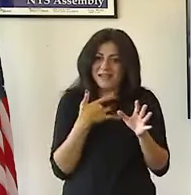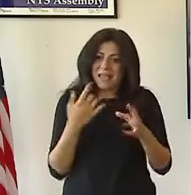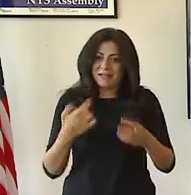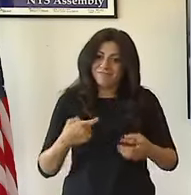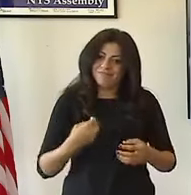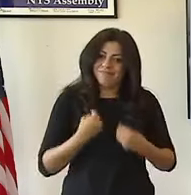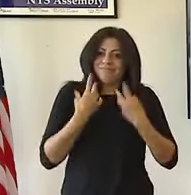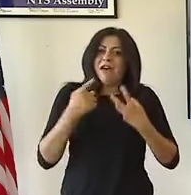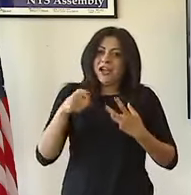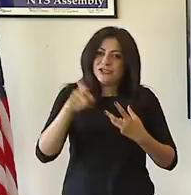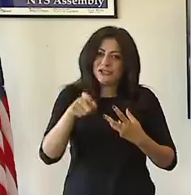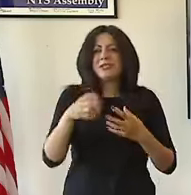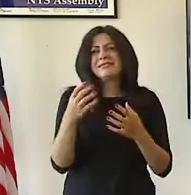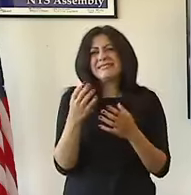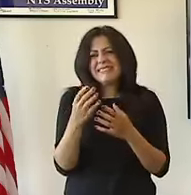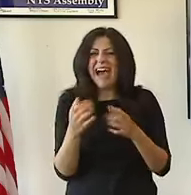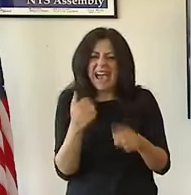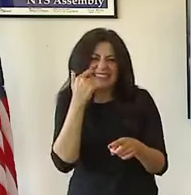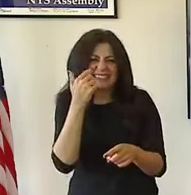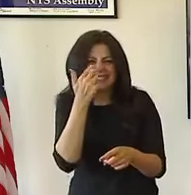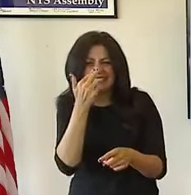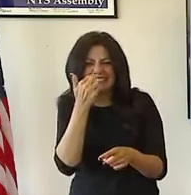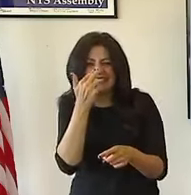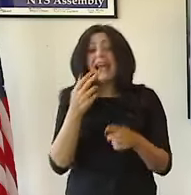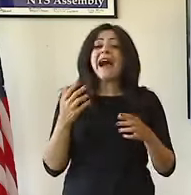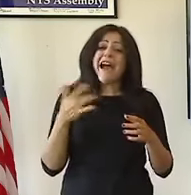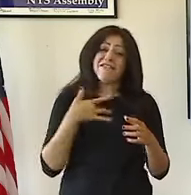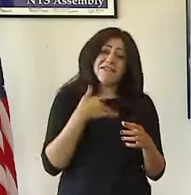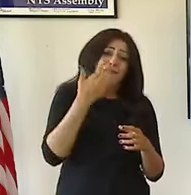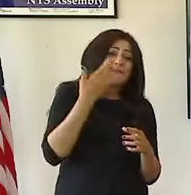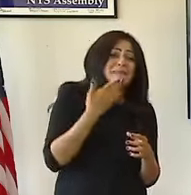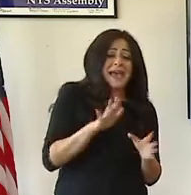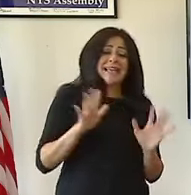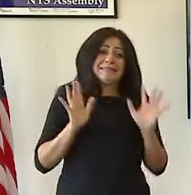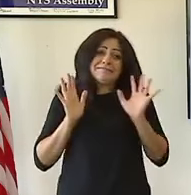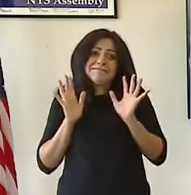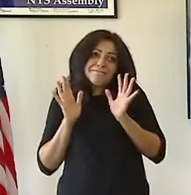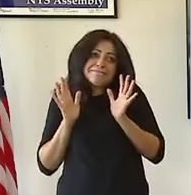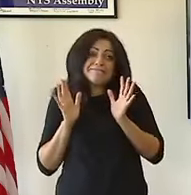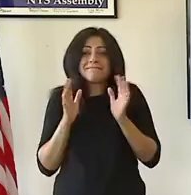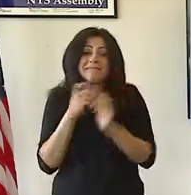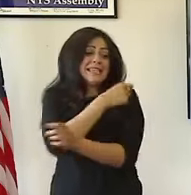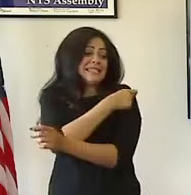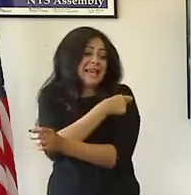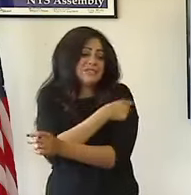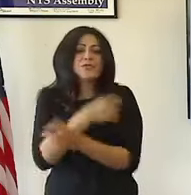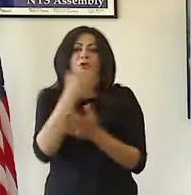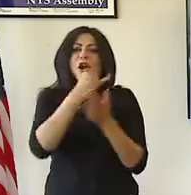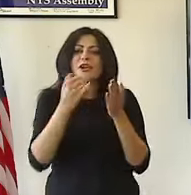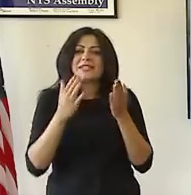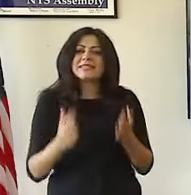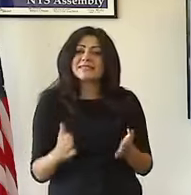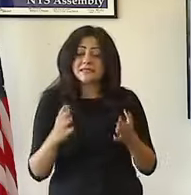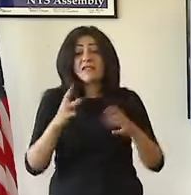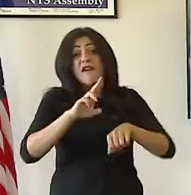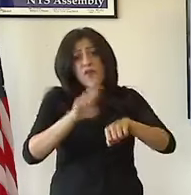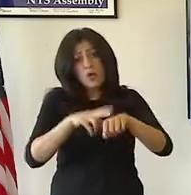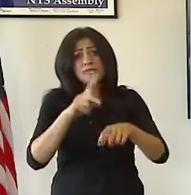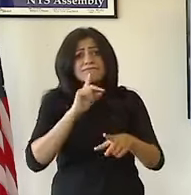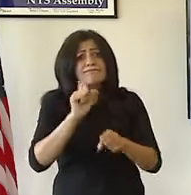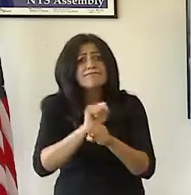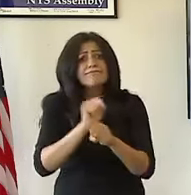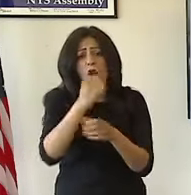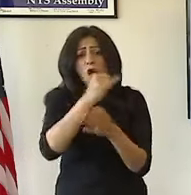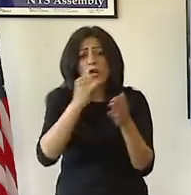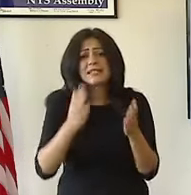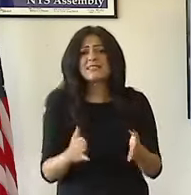if I just think it's funny. I feel badly. I do. I mean, in many ways, tattoo artists, of course, are artists. I feel